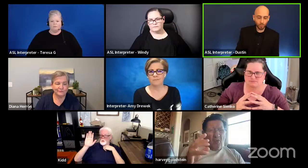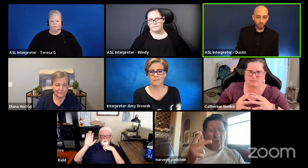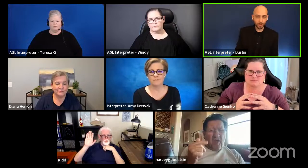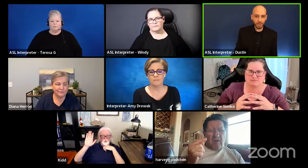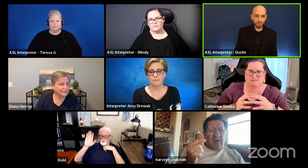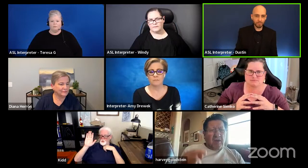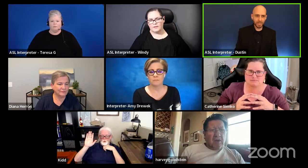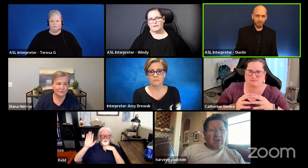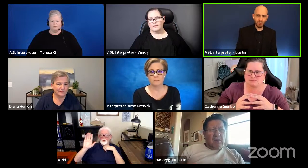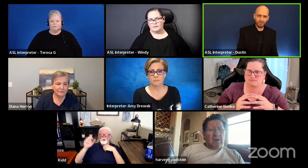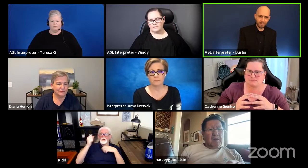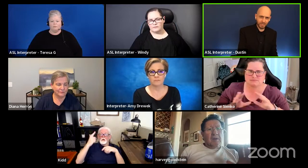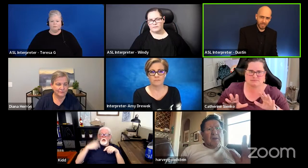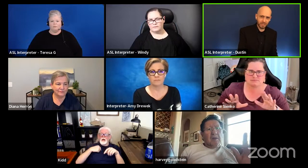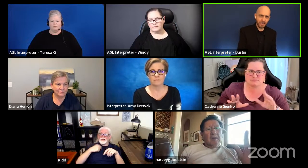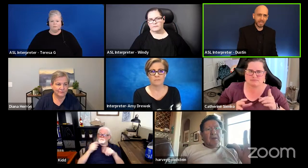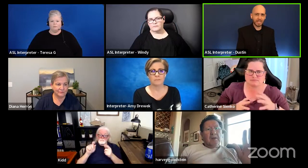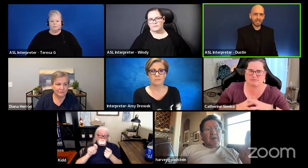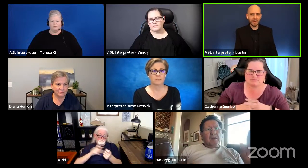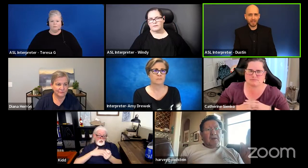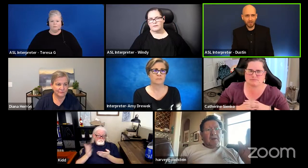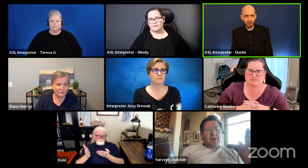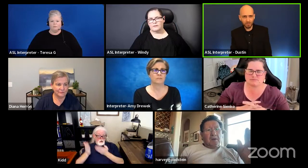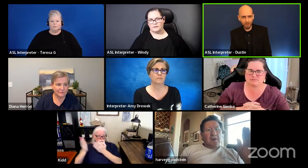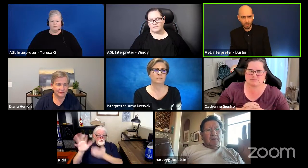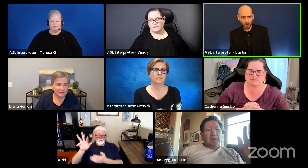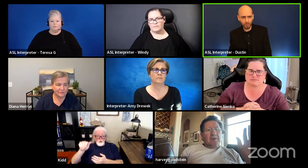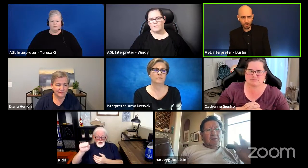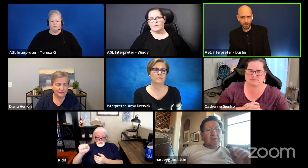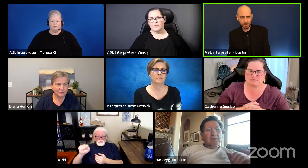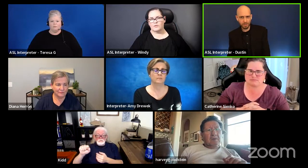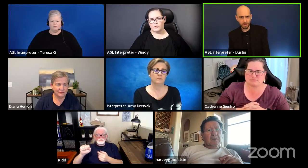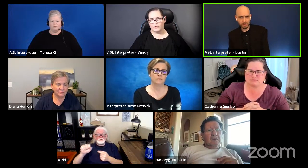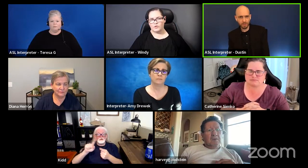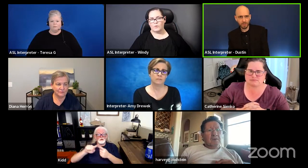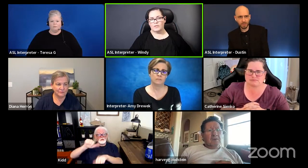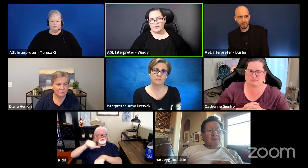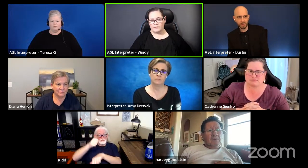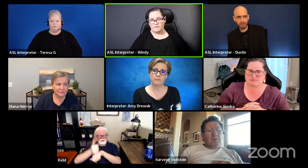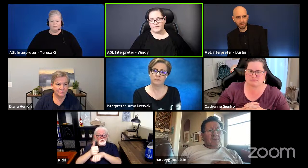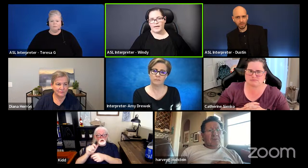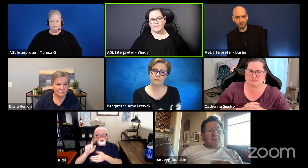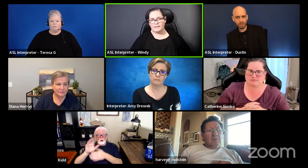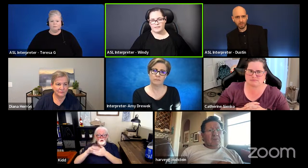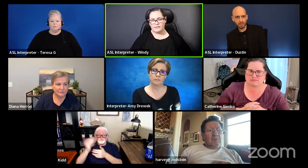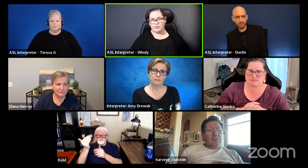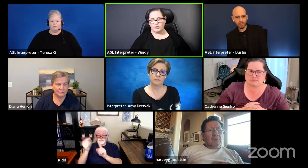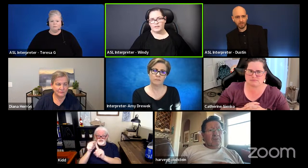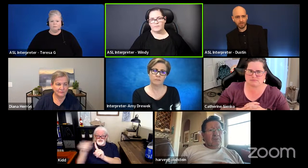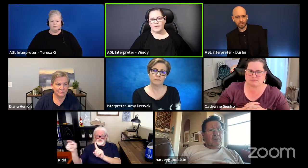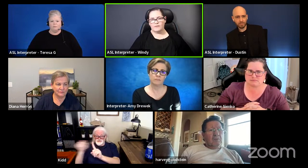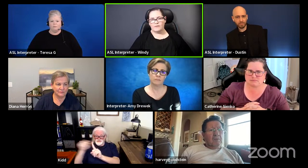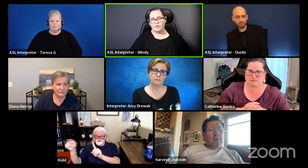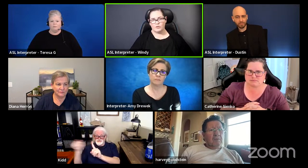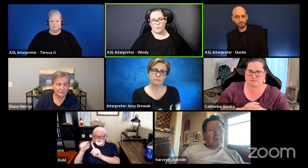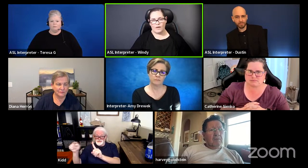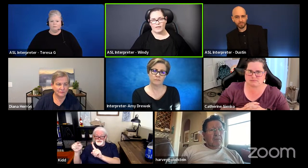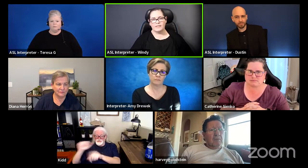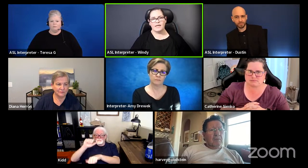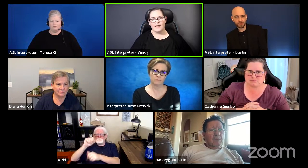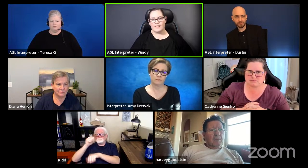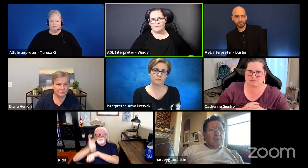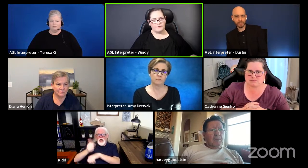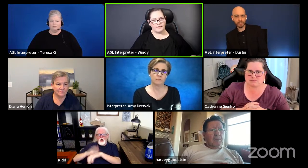original date? Would we then meet on the 15th and again on February 20th? So to clarify, this is Commissioner Kidd. My